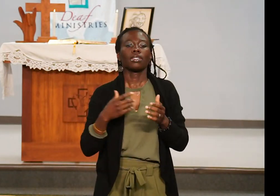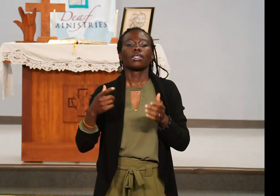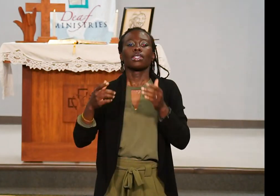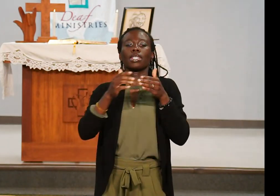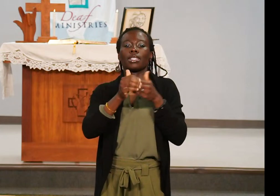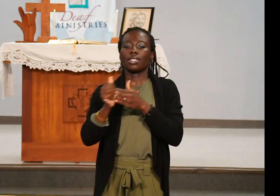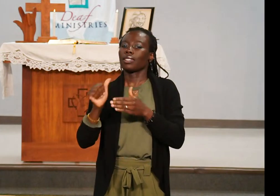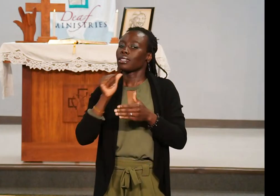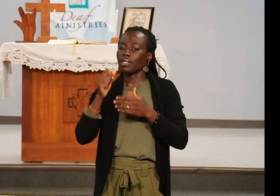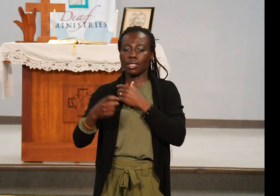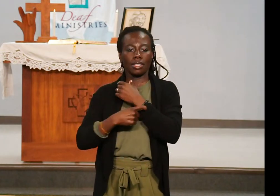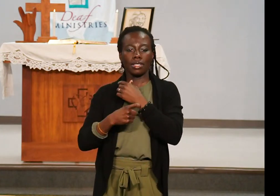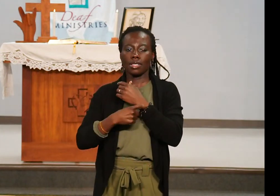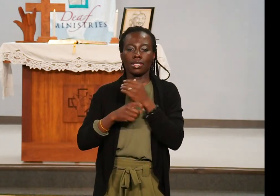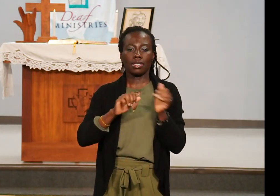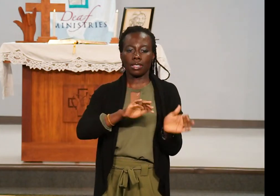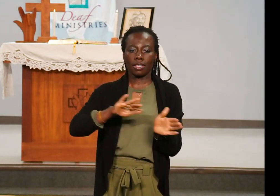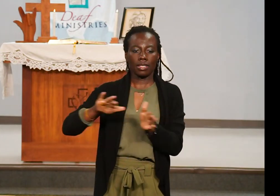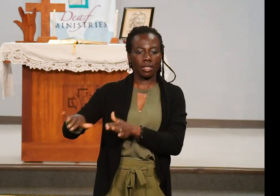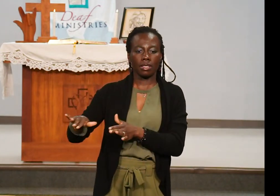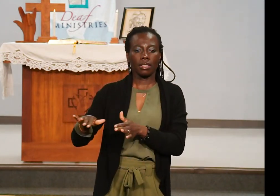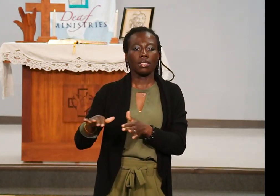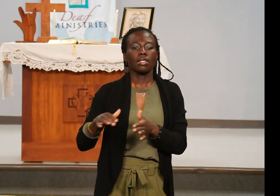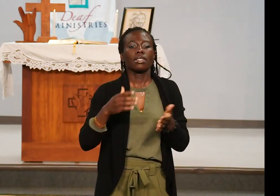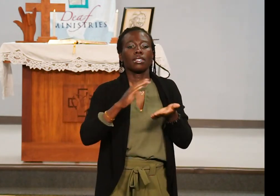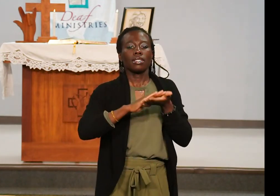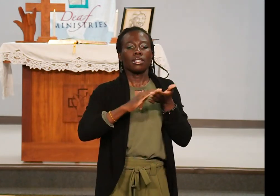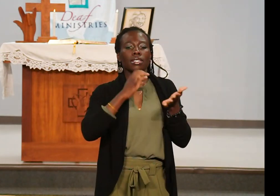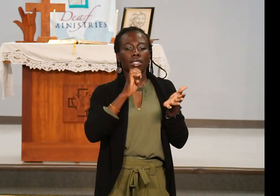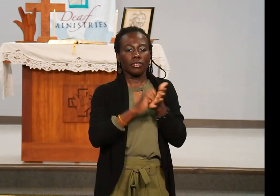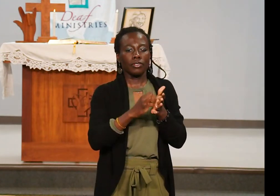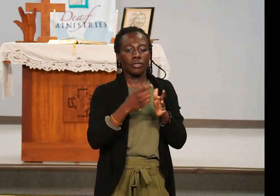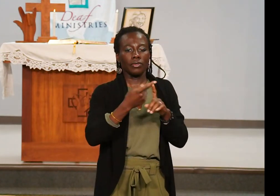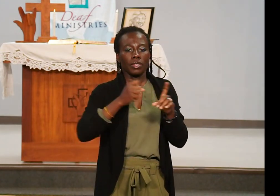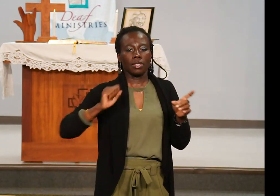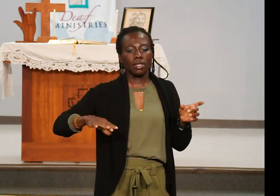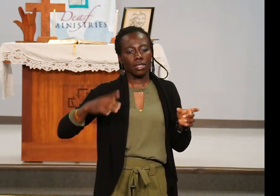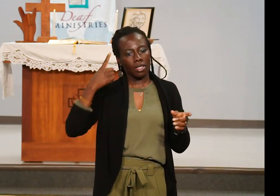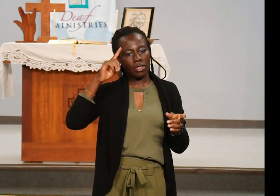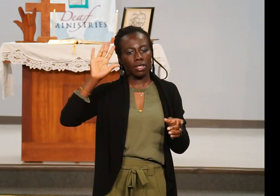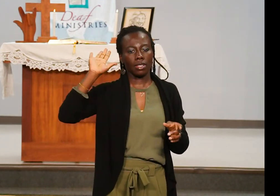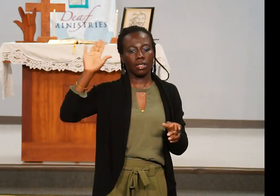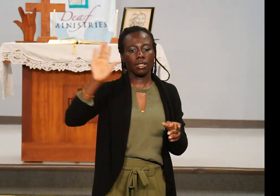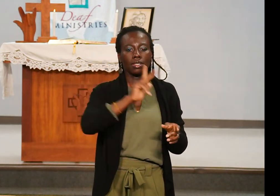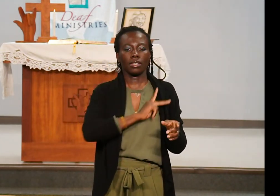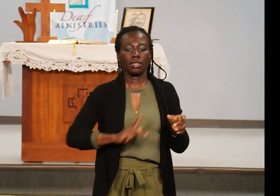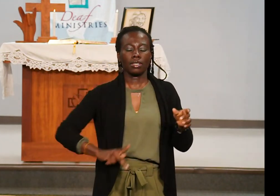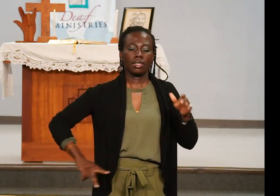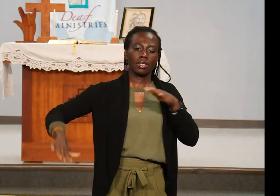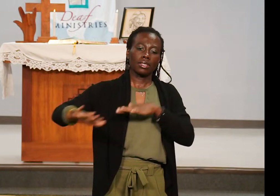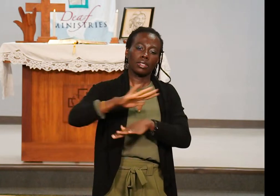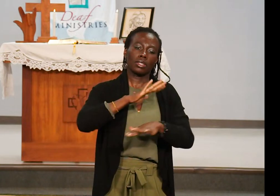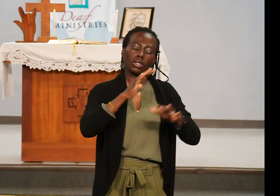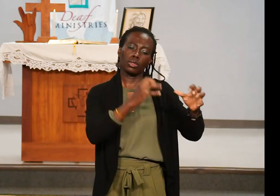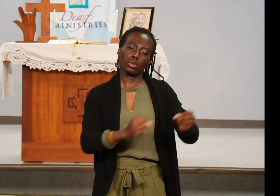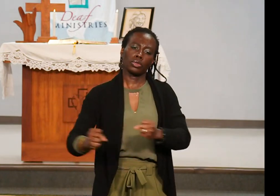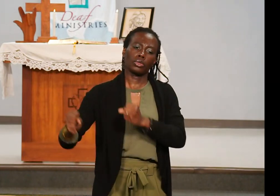Lead us not into temptation, but deliver us from evil. For thine is the kingdom and the power and the